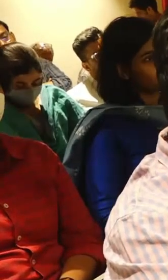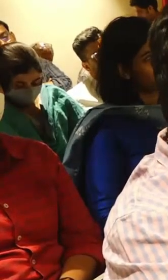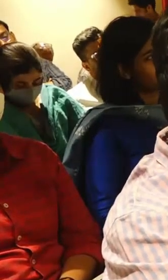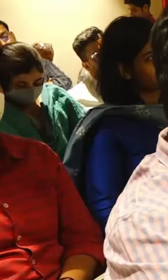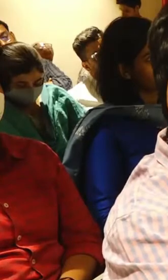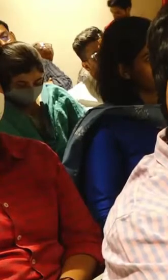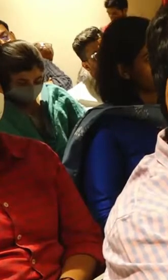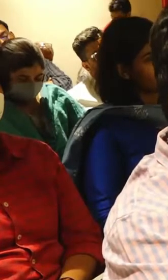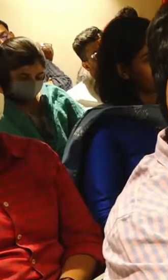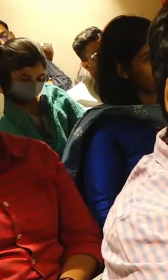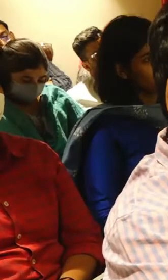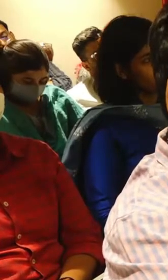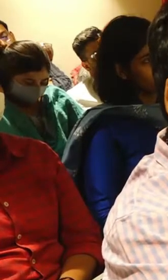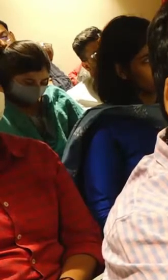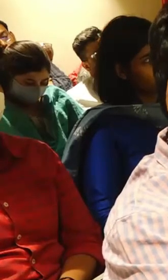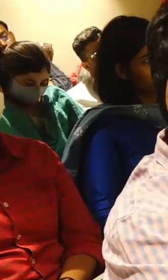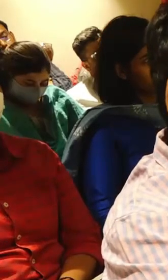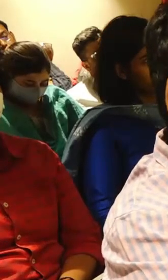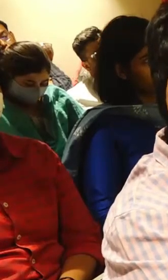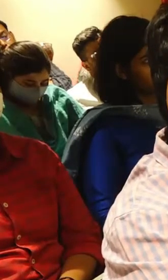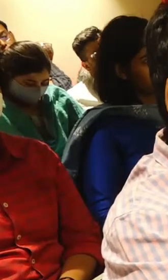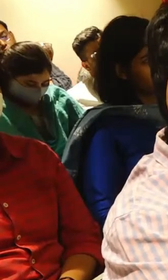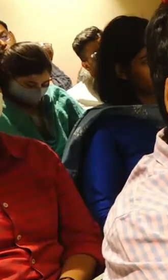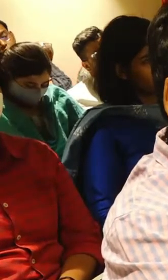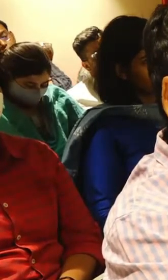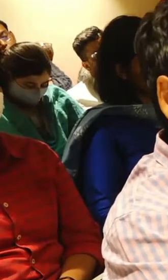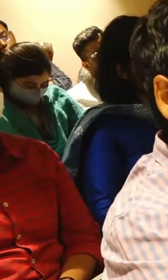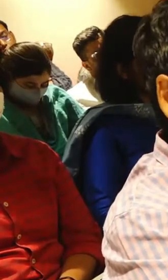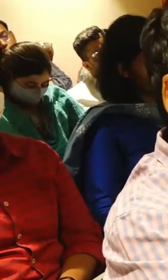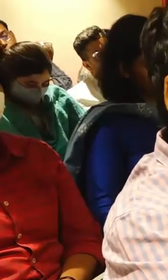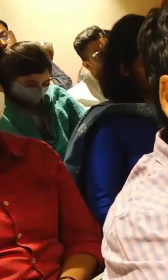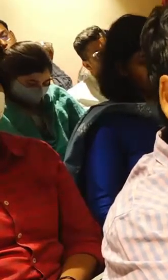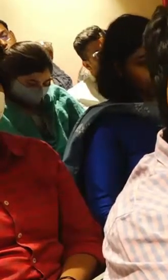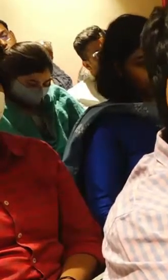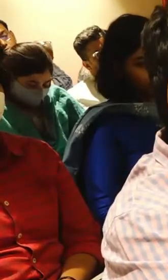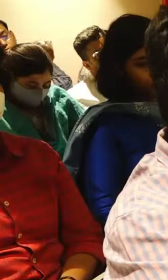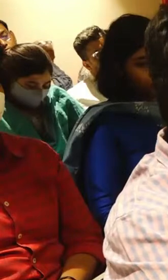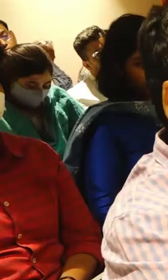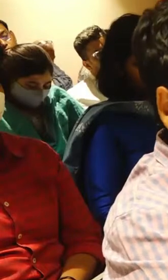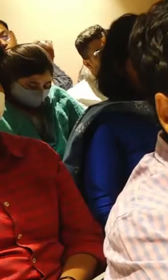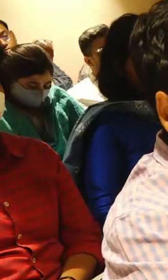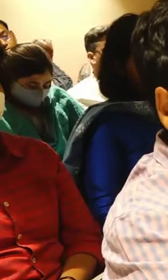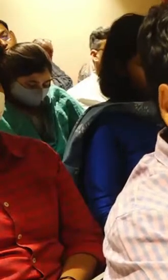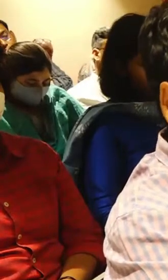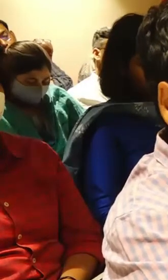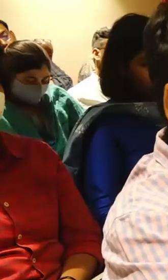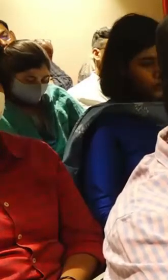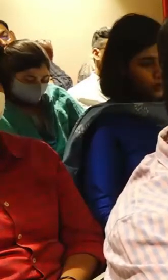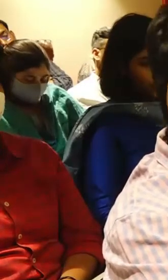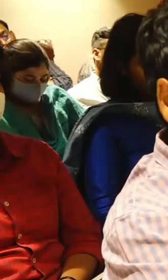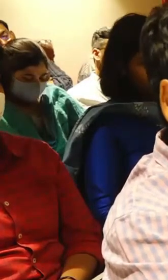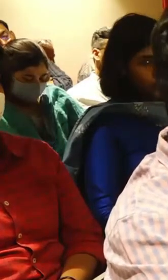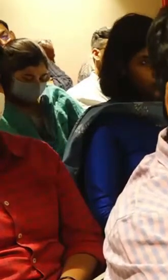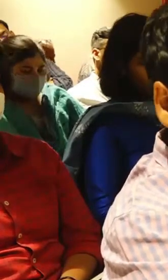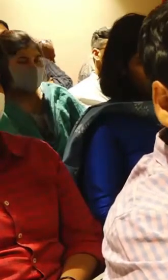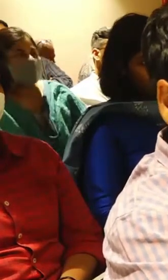perhaps right at the beginning with some justification, and then I think there's a time after Bhagwati's court when it tends to go a